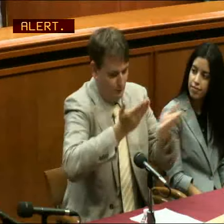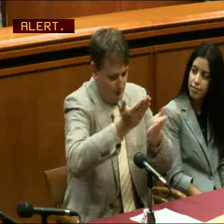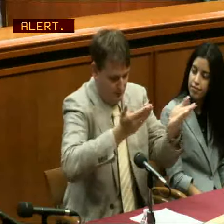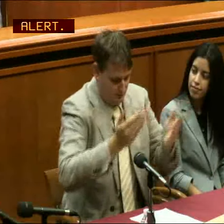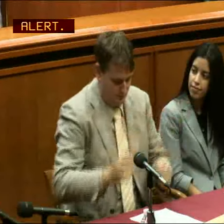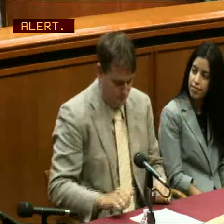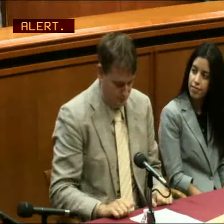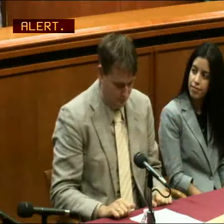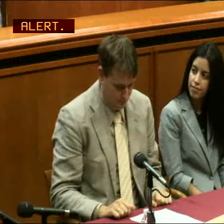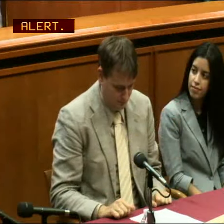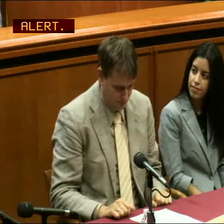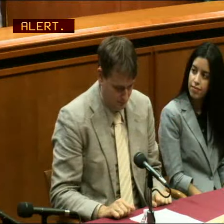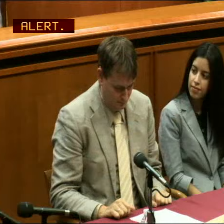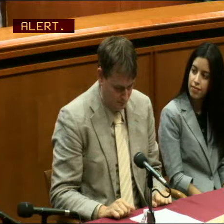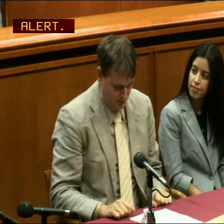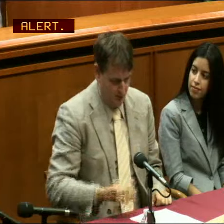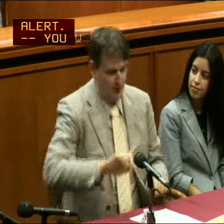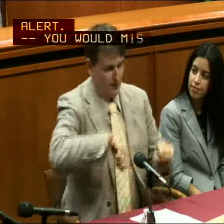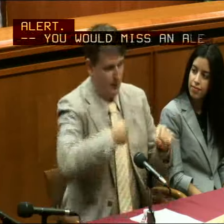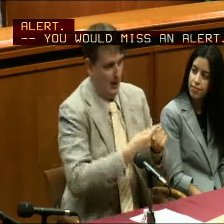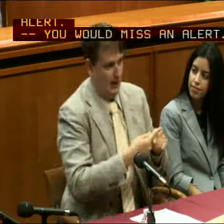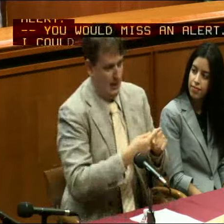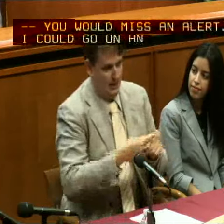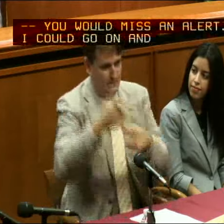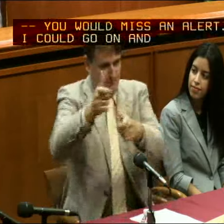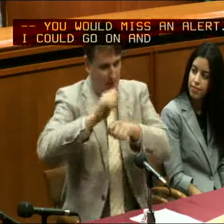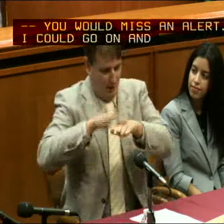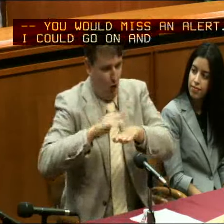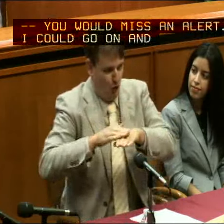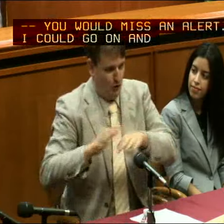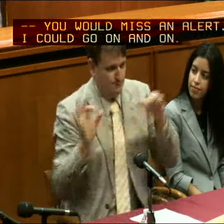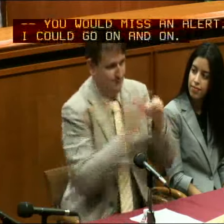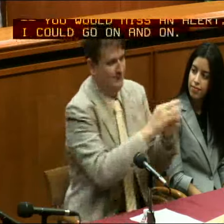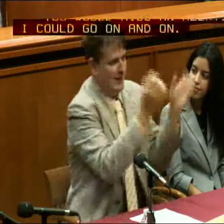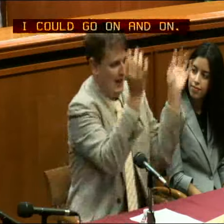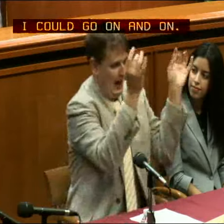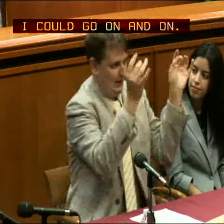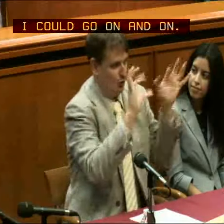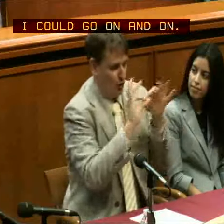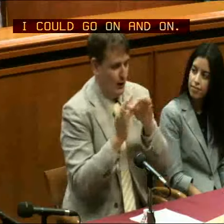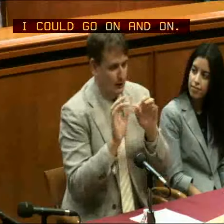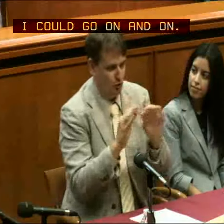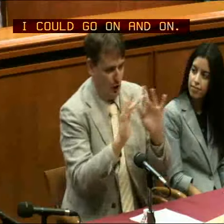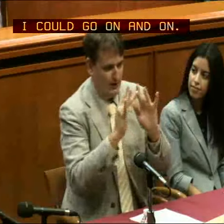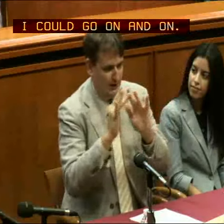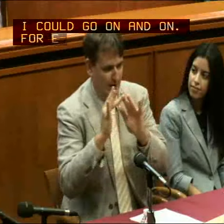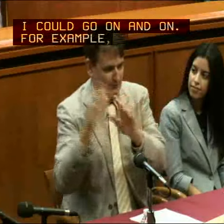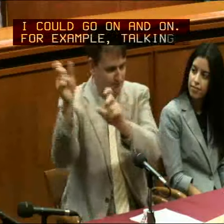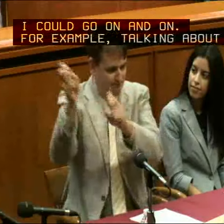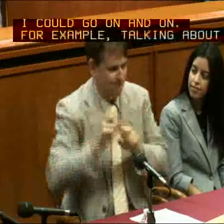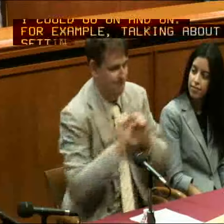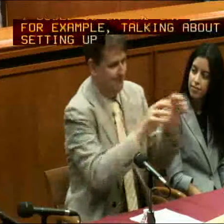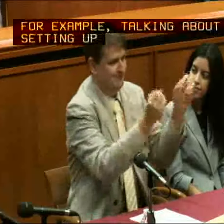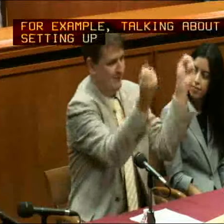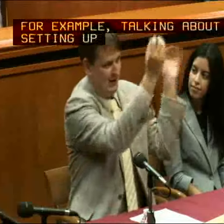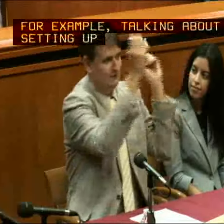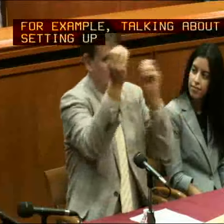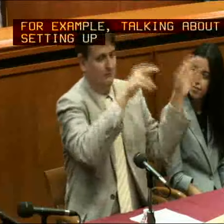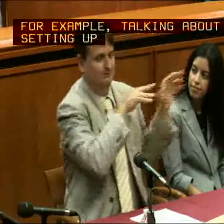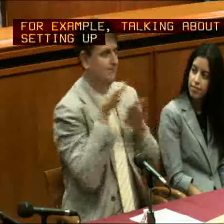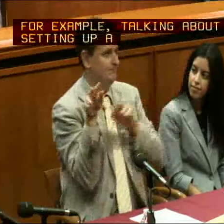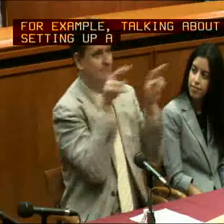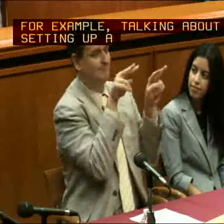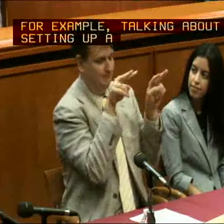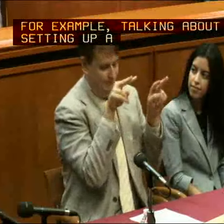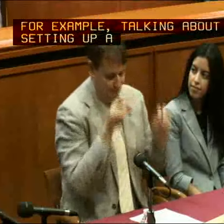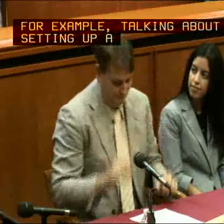For example, we're talking about setting up a subscription to an online alert service. You could also flash your internet-connected lights at your